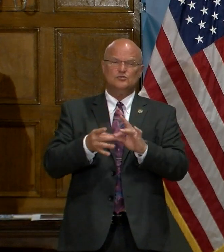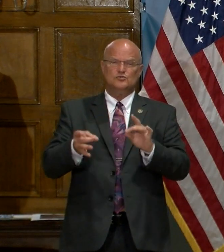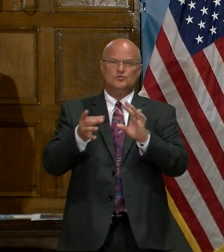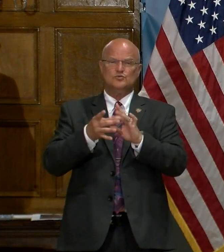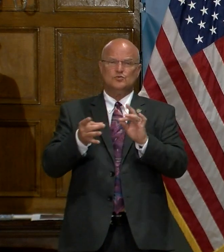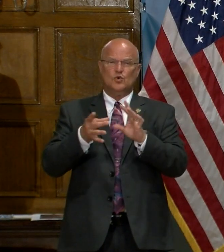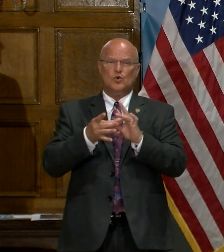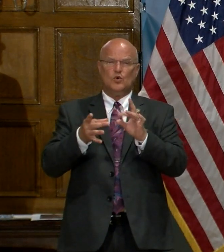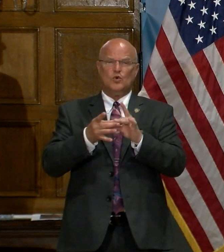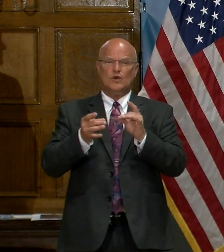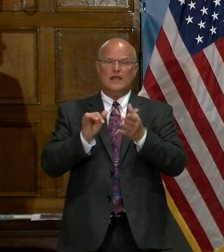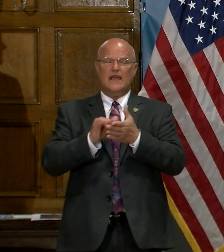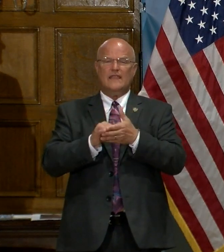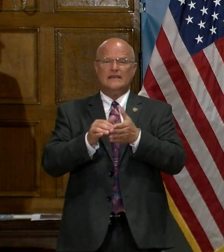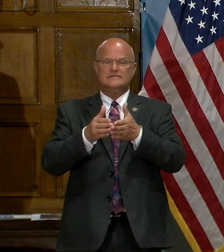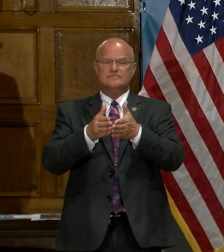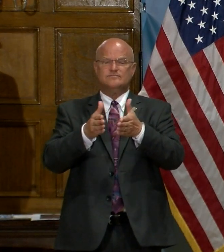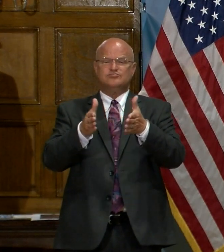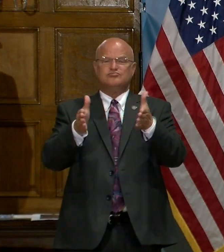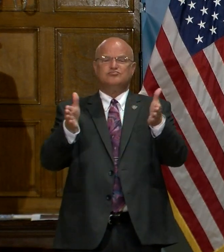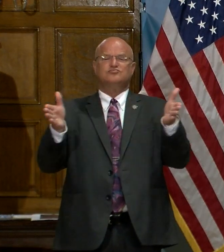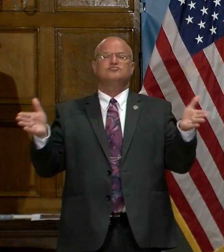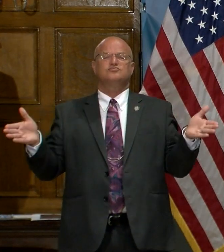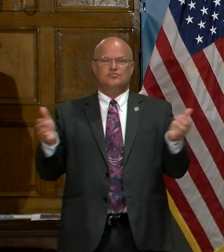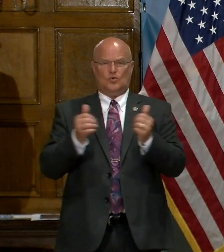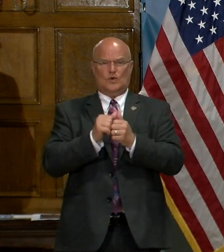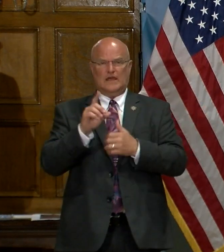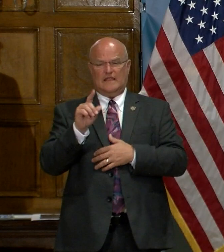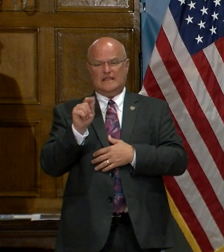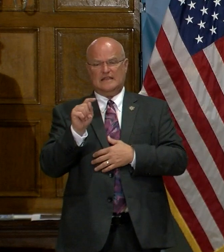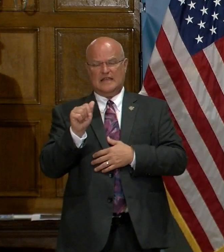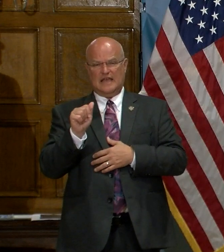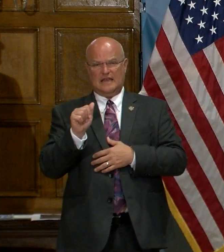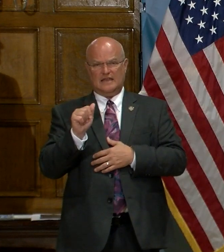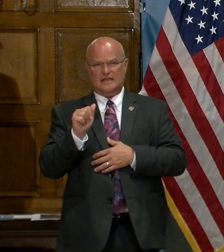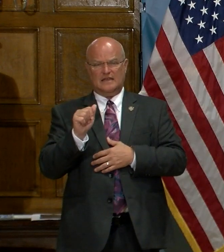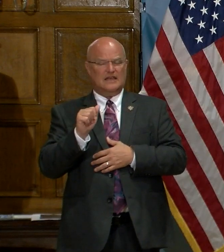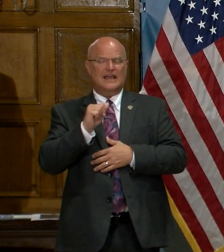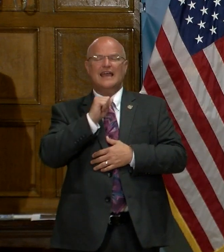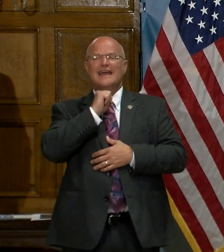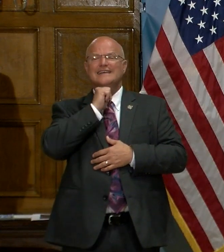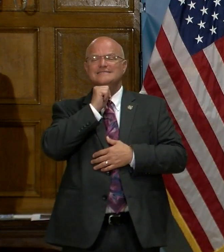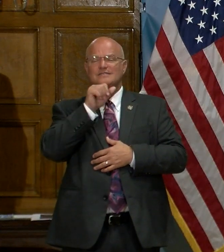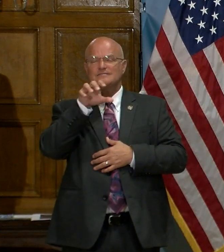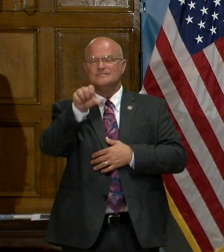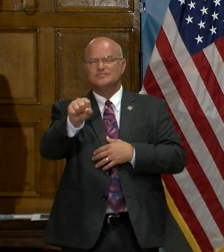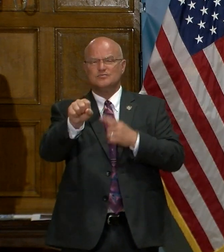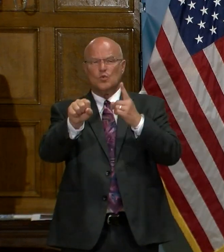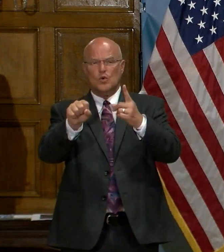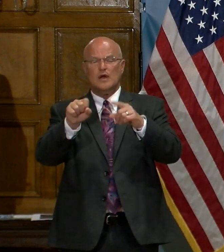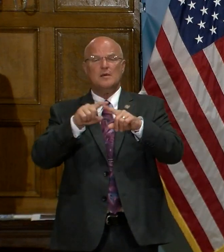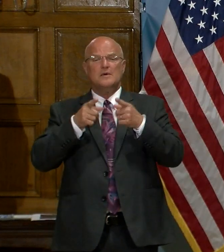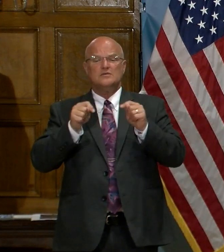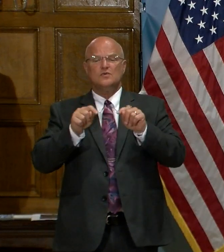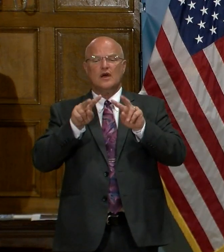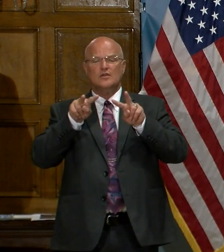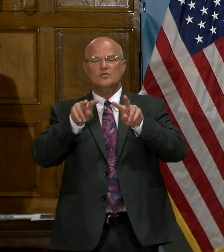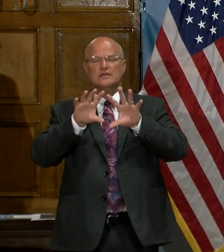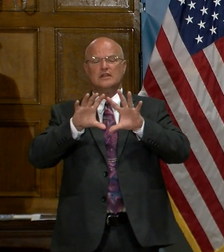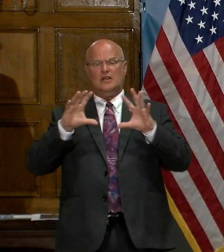story that's unfolding in the data. And it's really important not to latch on to any single data point, but to try and look at